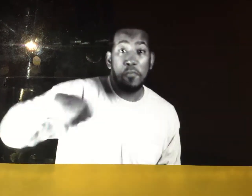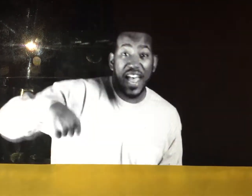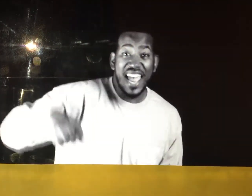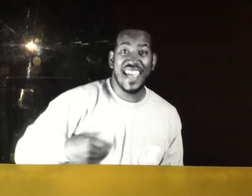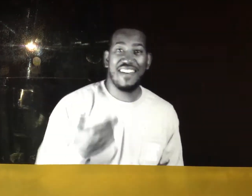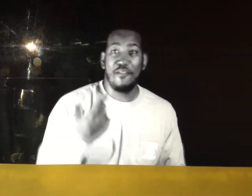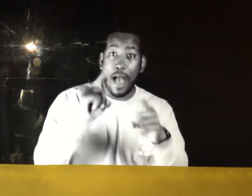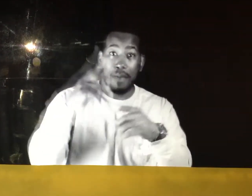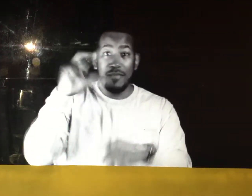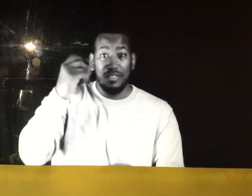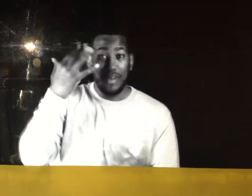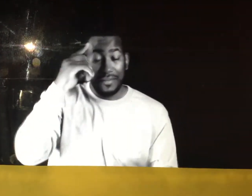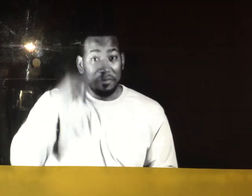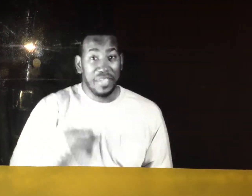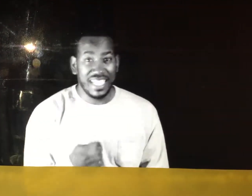gym.